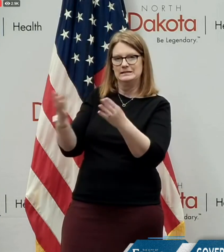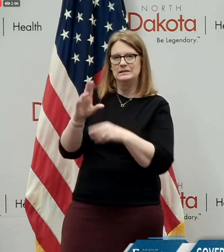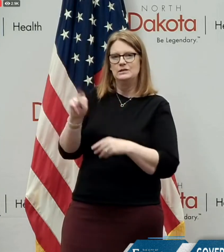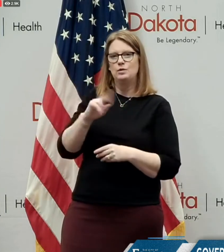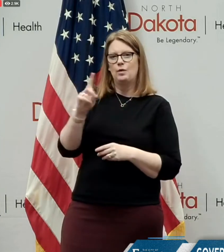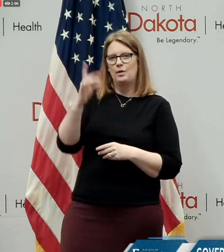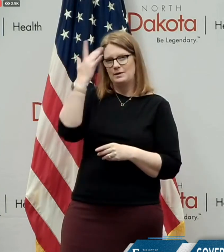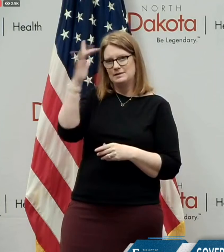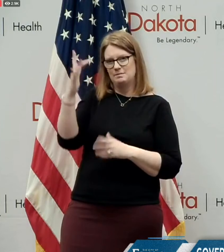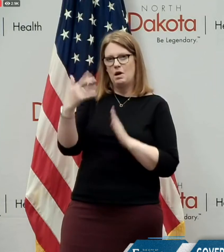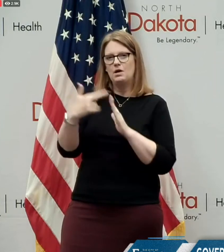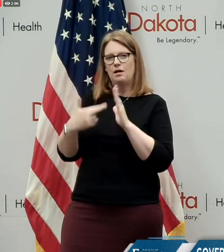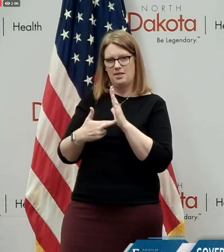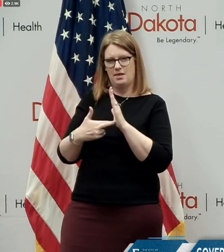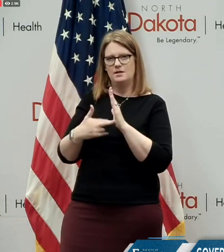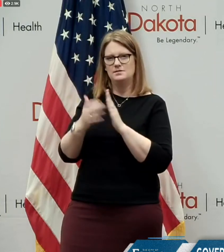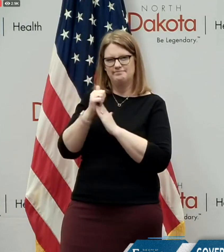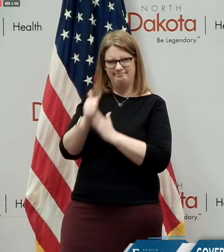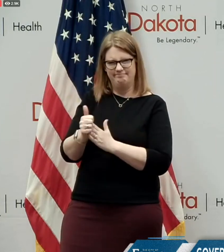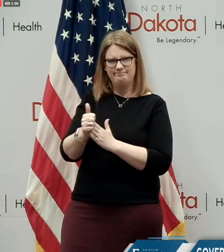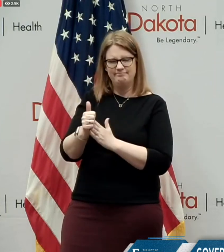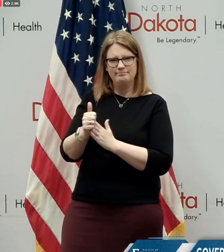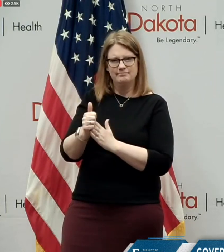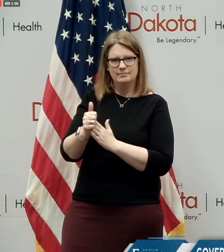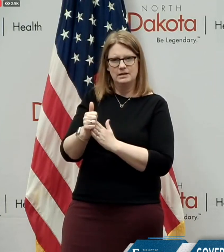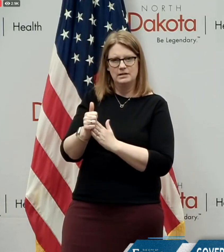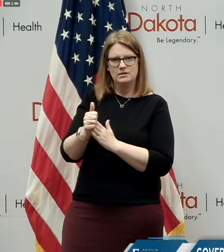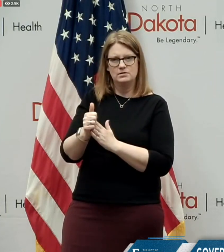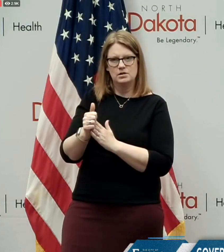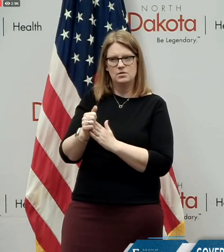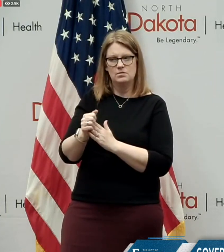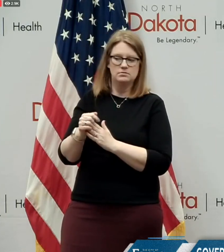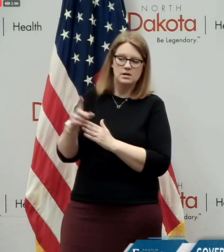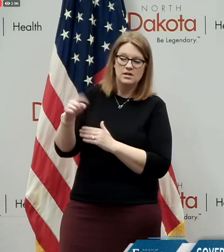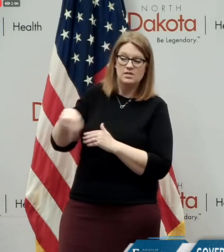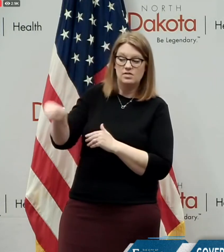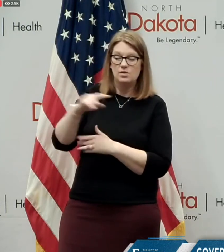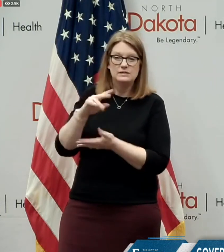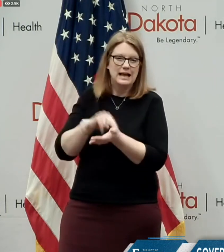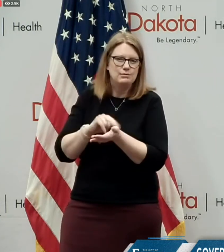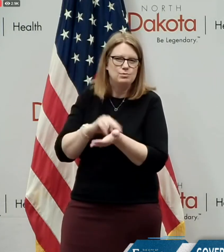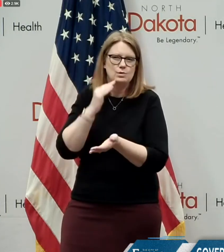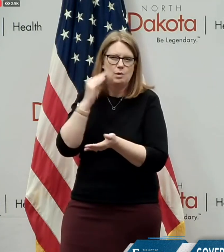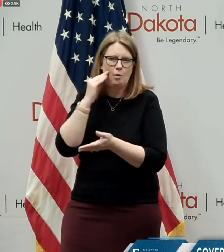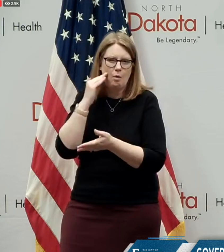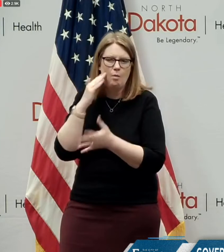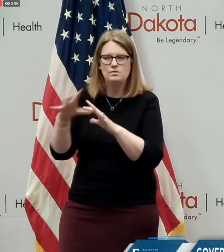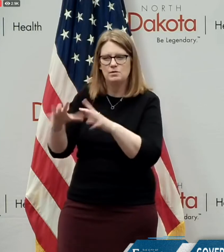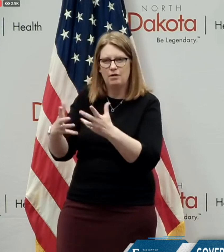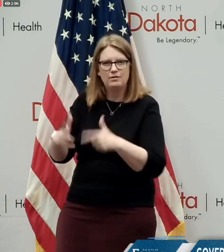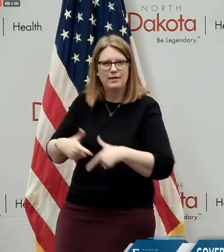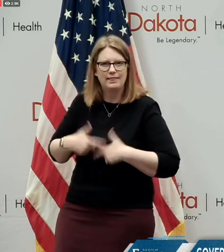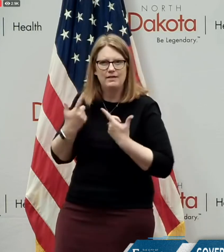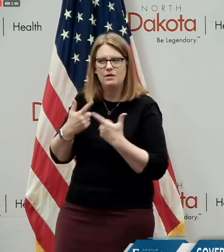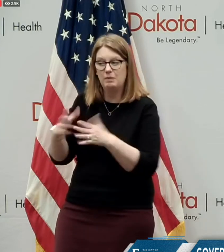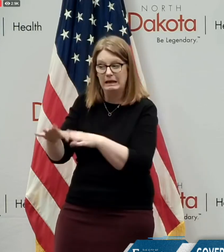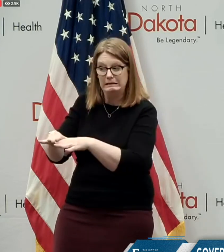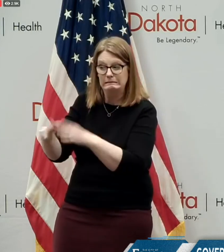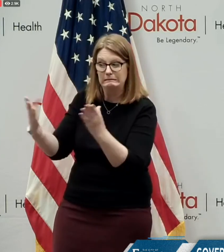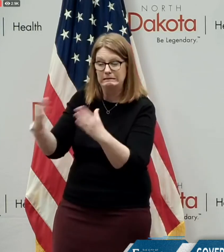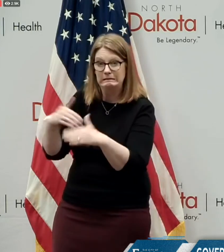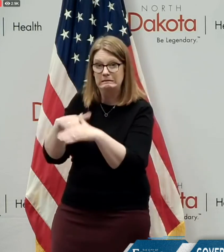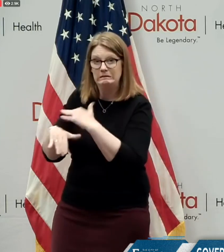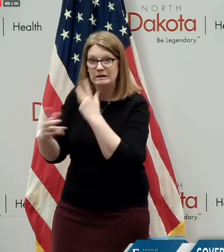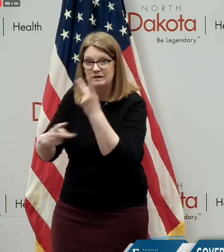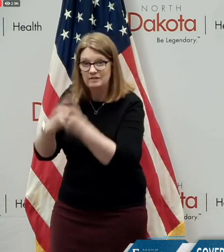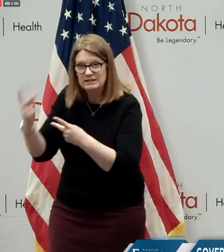Dakota SMART guidelines about how we can begin visitation again in long-term care facilities. So all these numbers tell us that we're on the